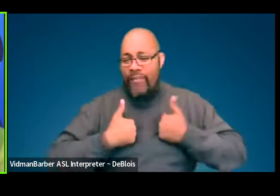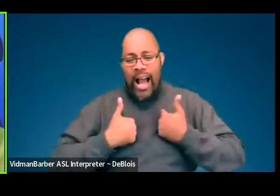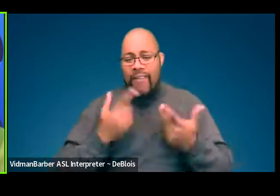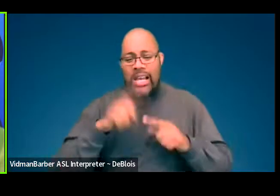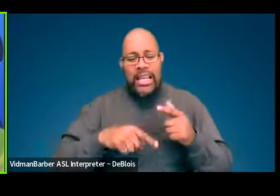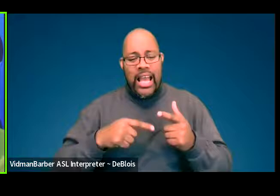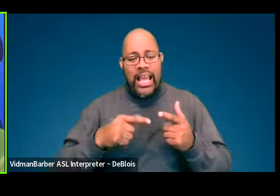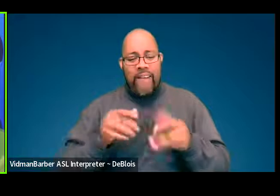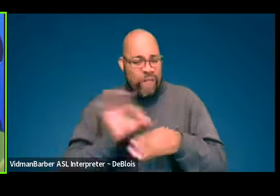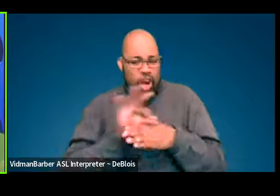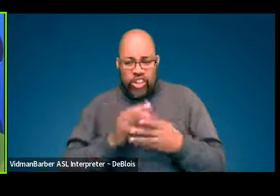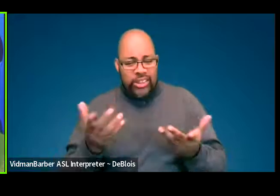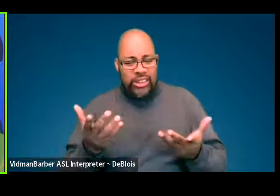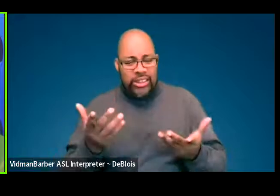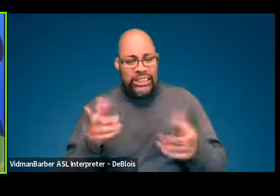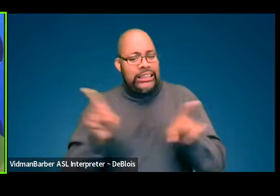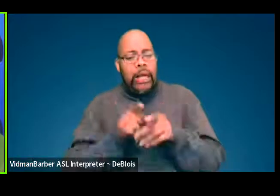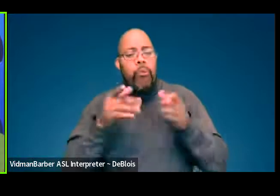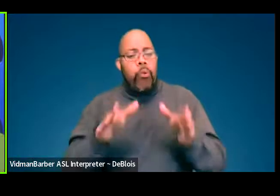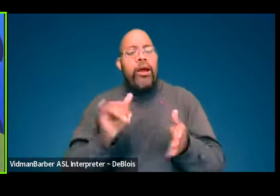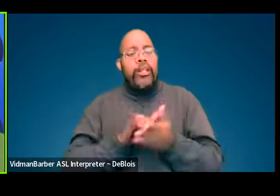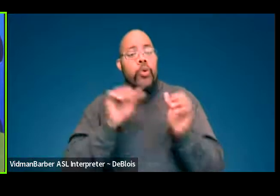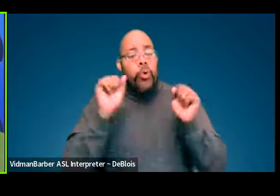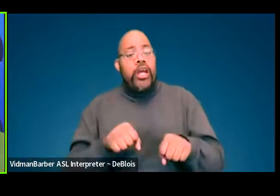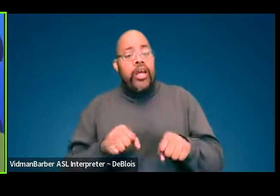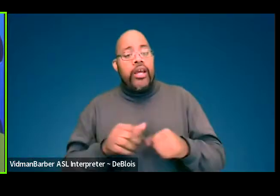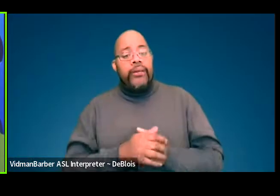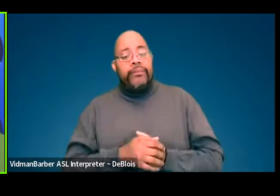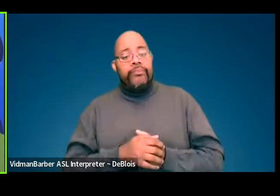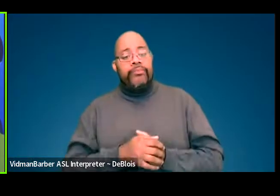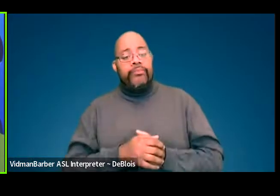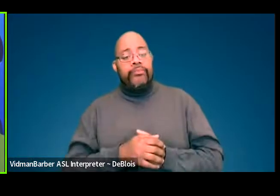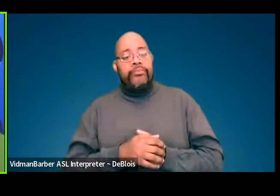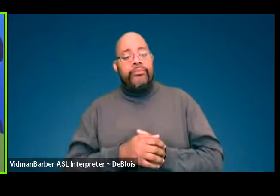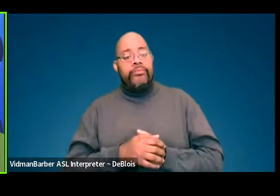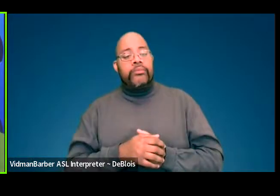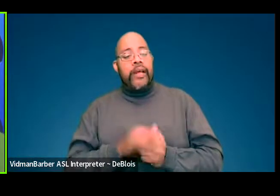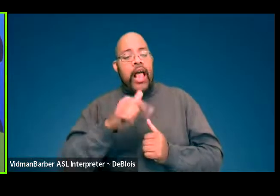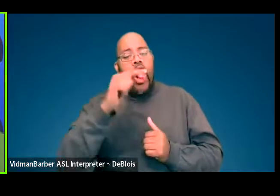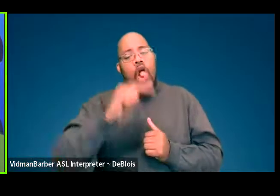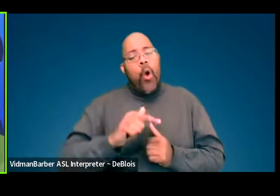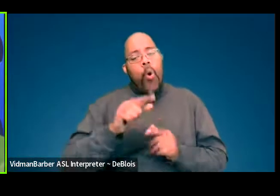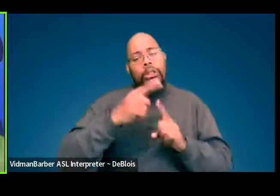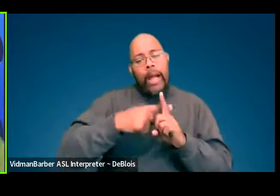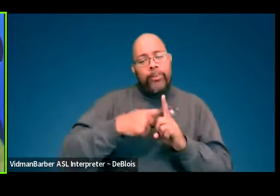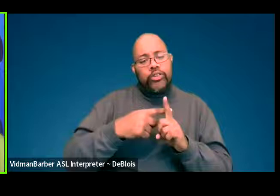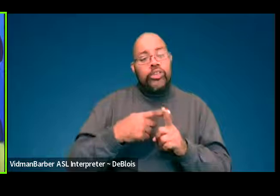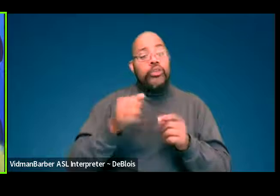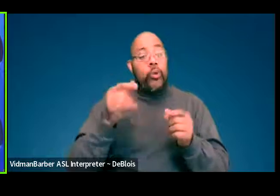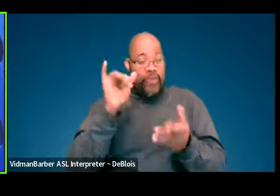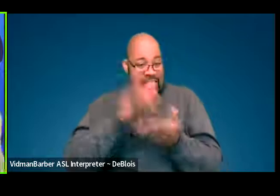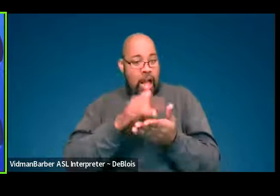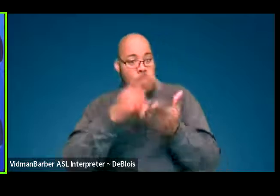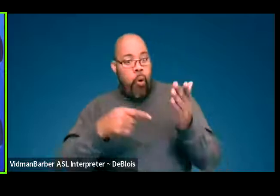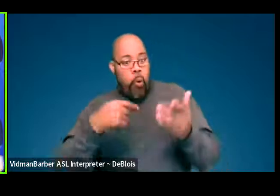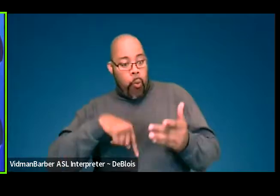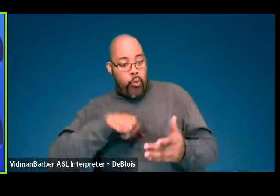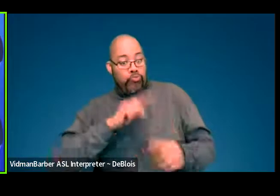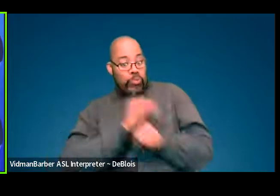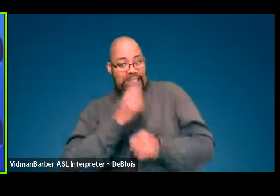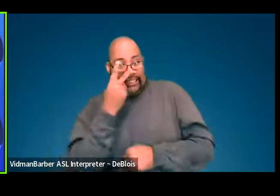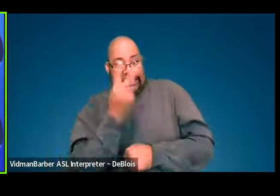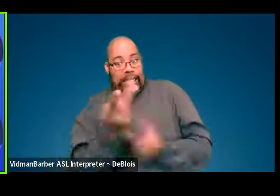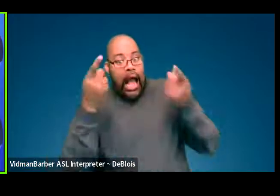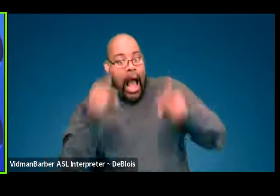can't function the same way that you could at those lower temperatures. And so that's what we're literally